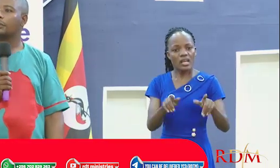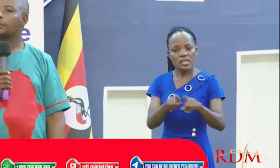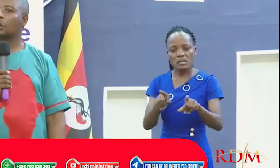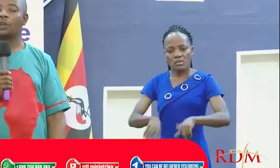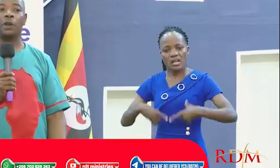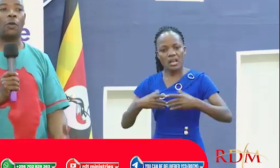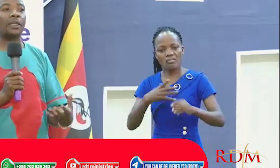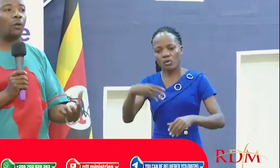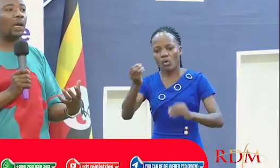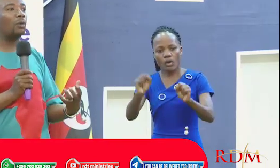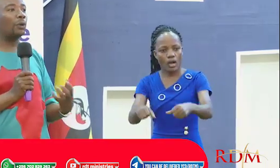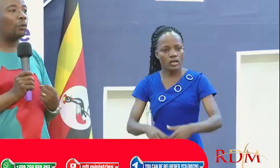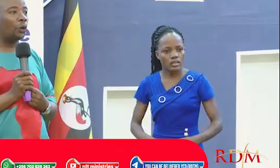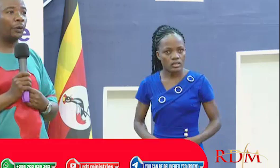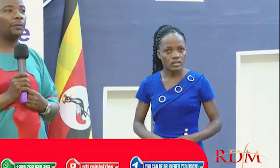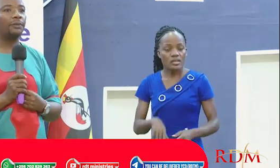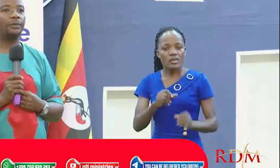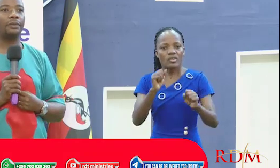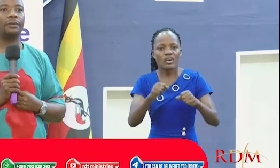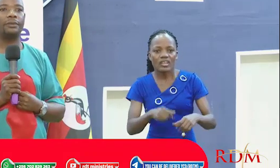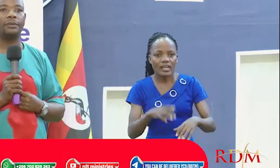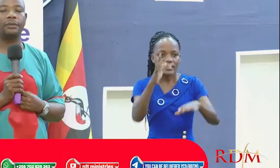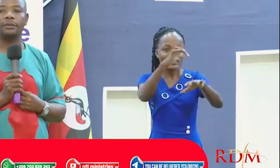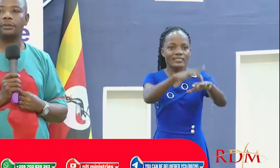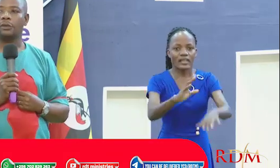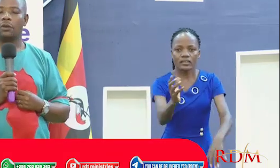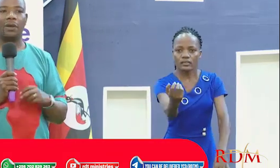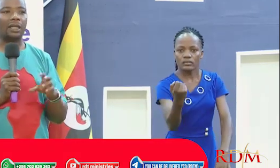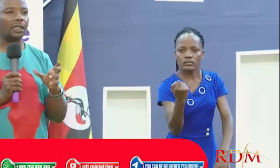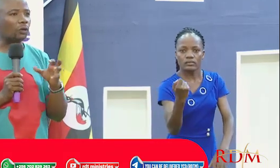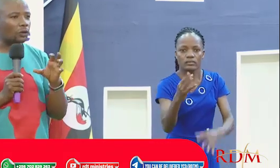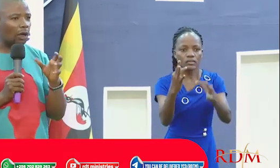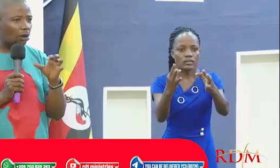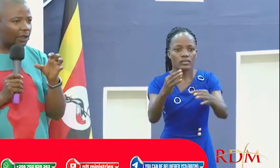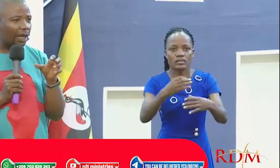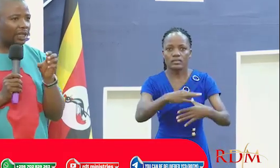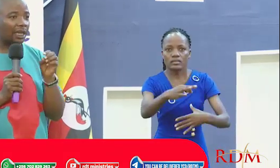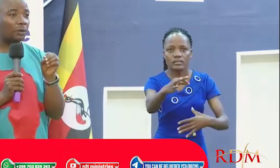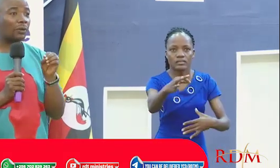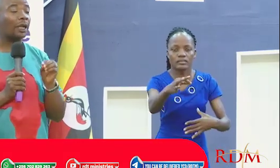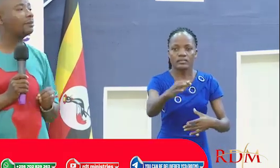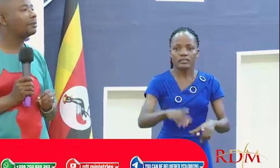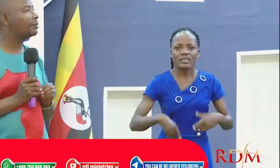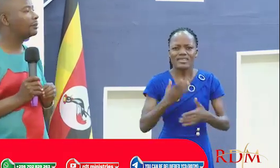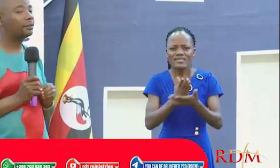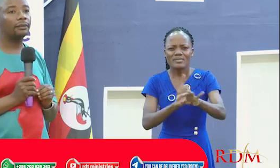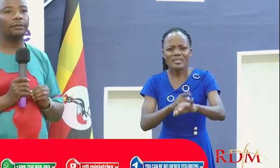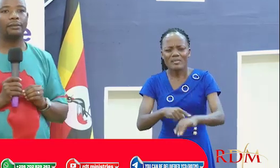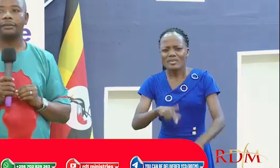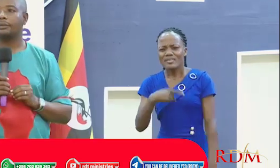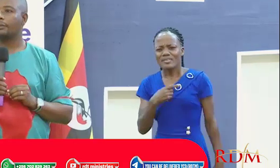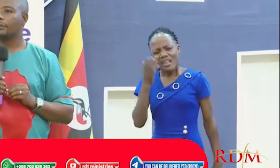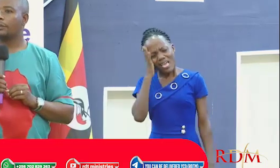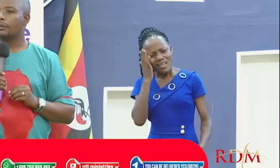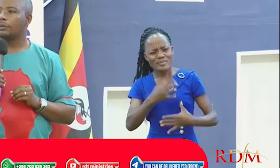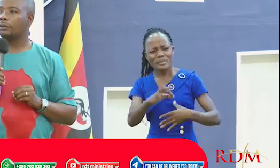can go osobola okukwata ku bulamu mu by'omwoyo you can hold a spiritual life waliwo akaseera lw'otuuka ng'olinga atakyabuwulira but there is a time that